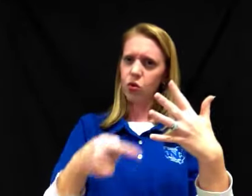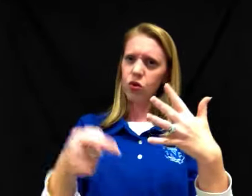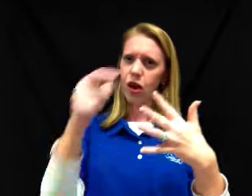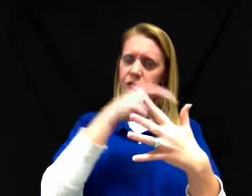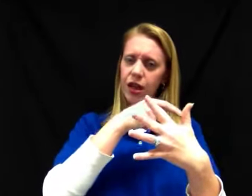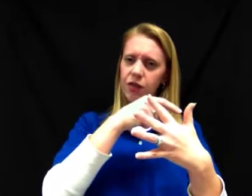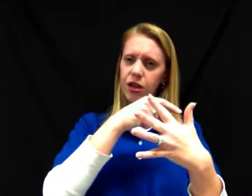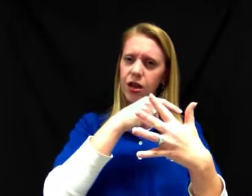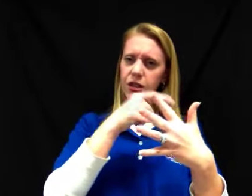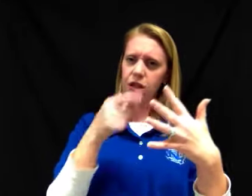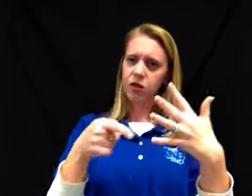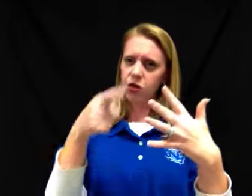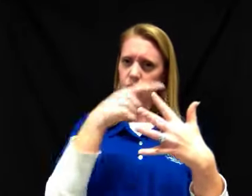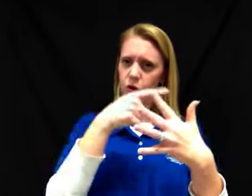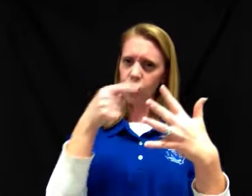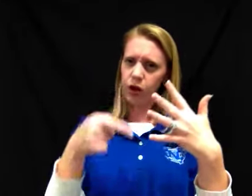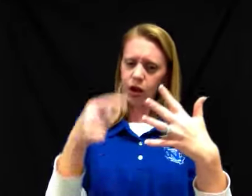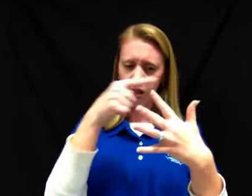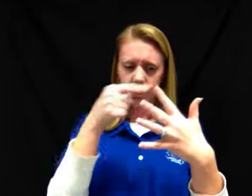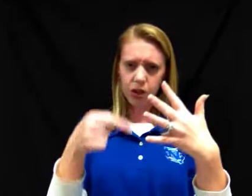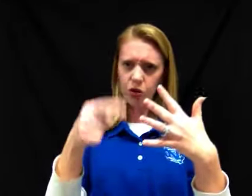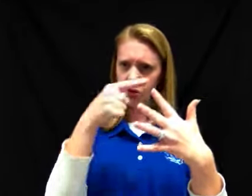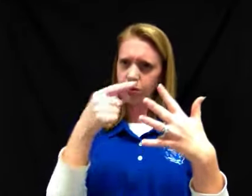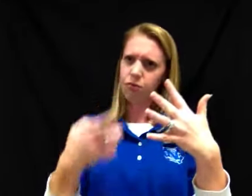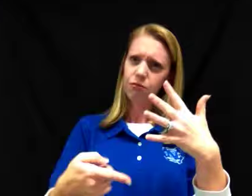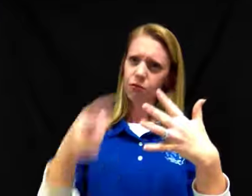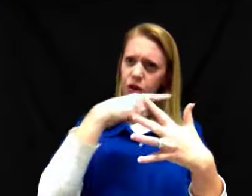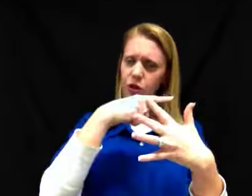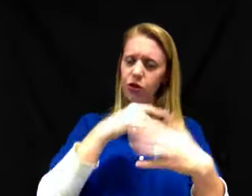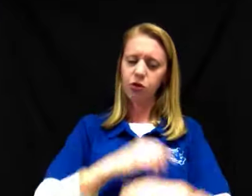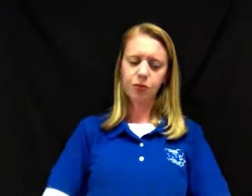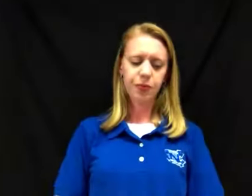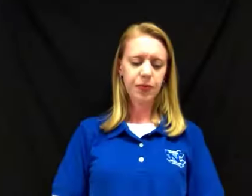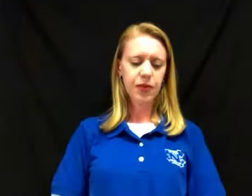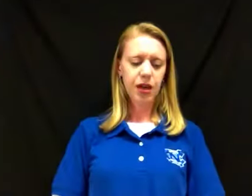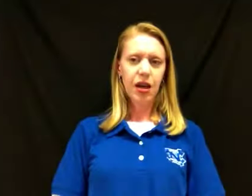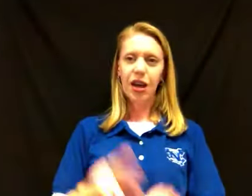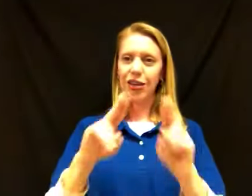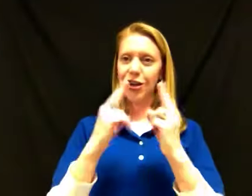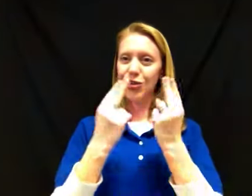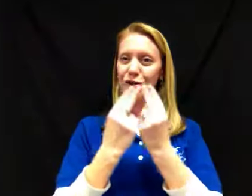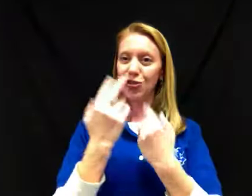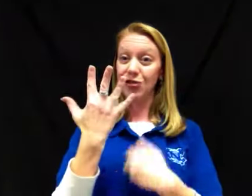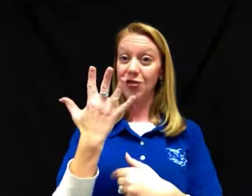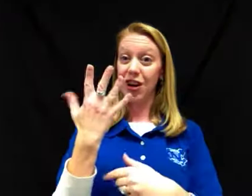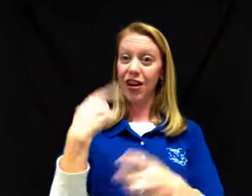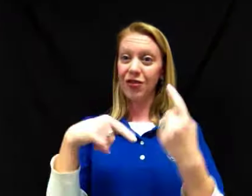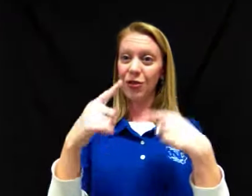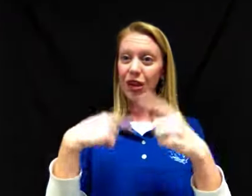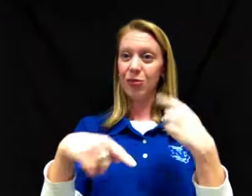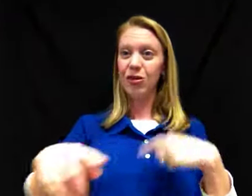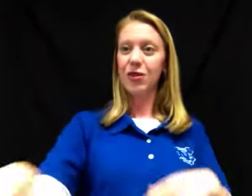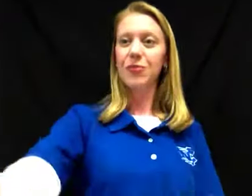You'd have to have the context of school going on. And then what year are you? And that is your Unit 5 vocabulary.